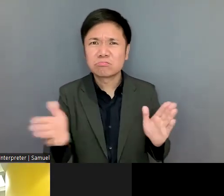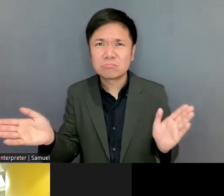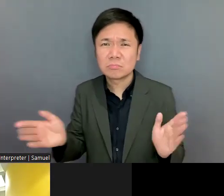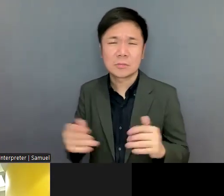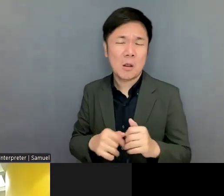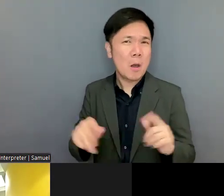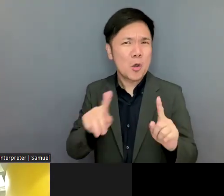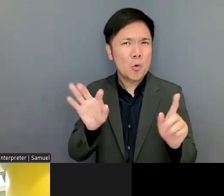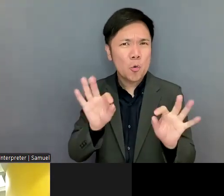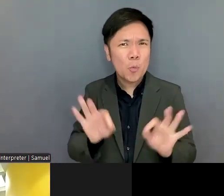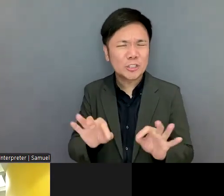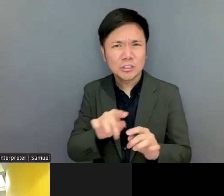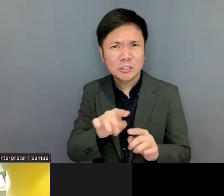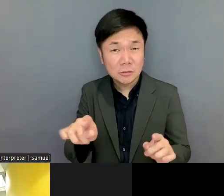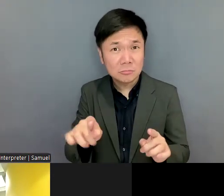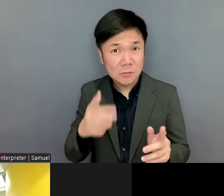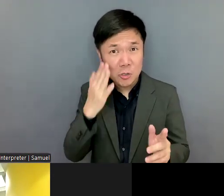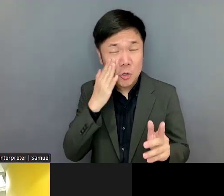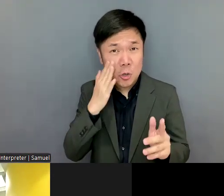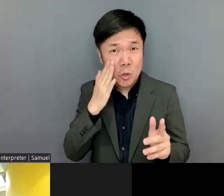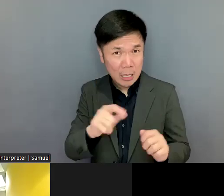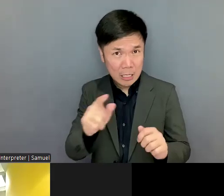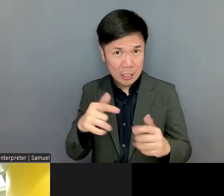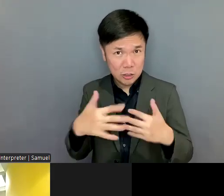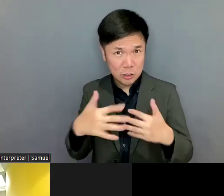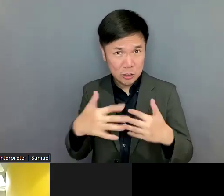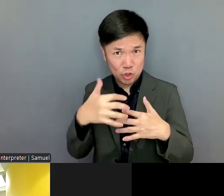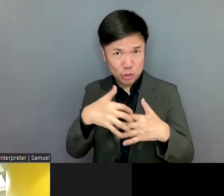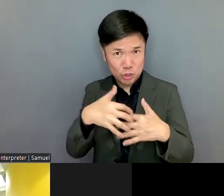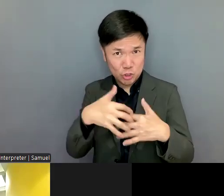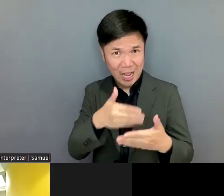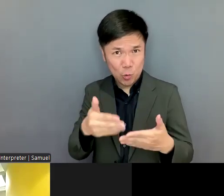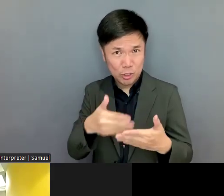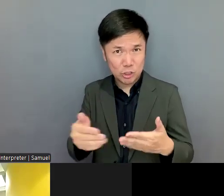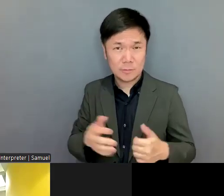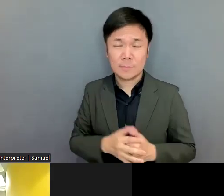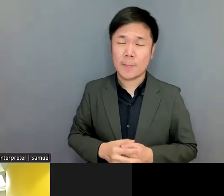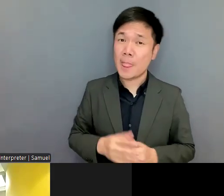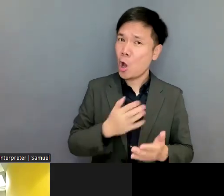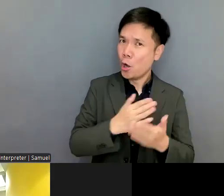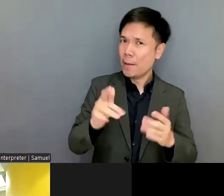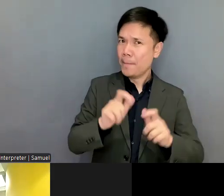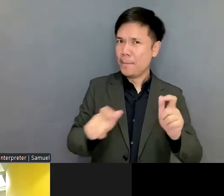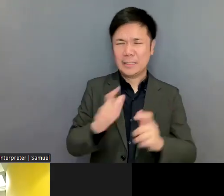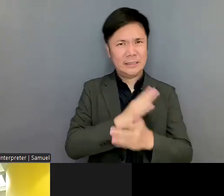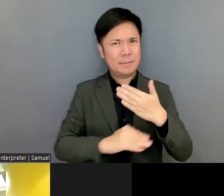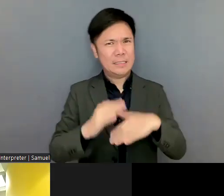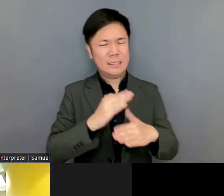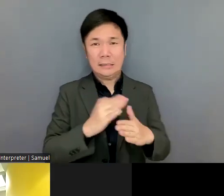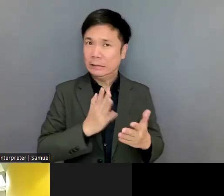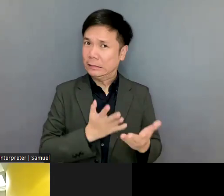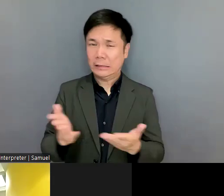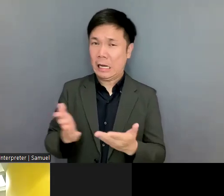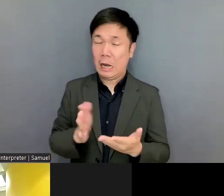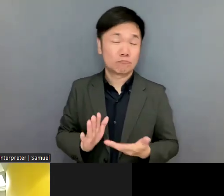caso, question muchas is, do you know that personas you con speak an discapacidad, indigenous language? So a por lot of motivos obviamente persons de with esta condición de discapacidad, disabilities, han tenido because que of emigrar that para motive,